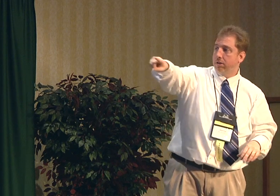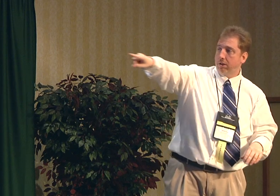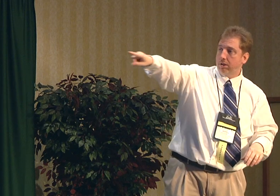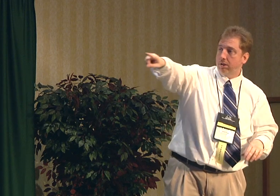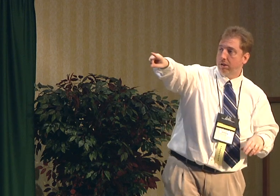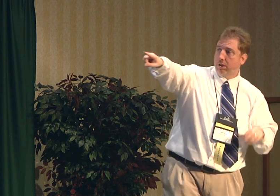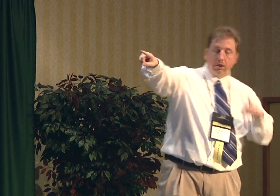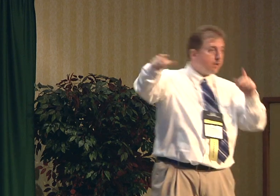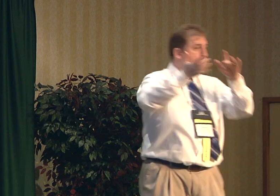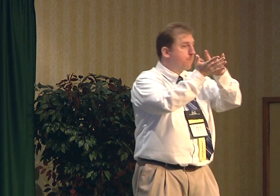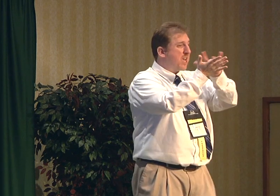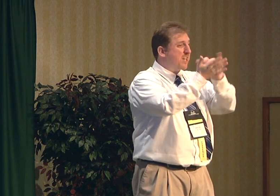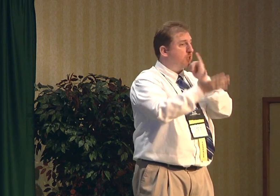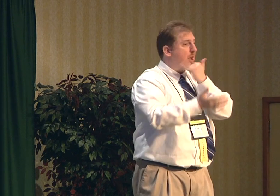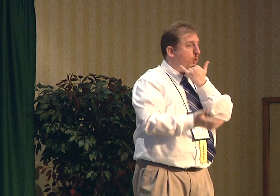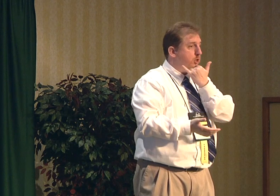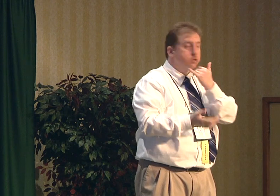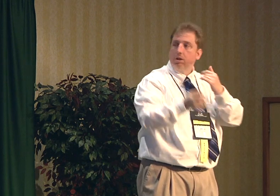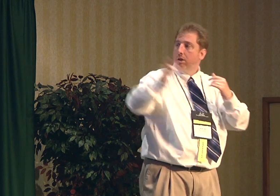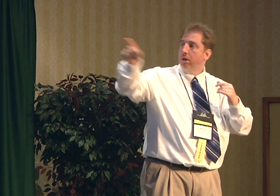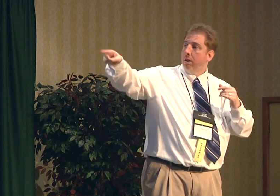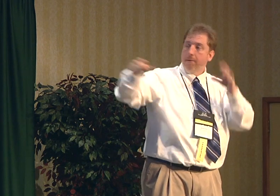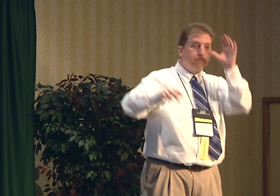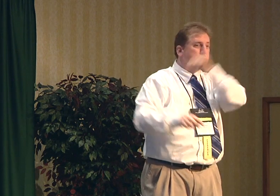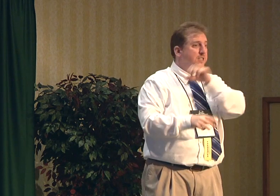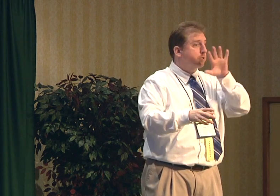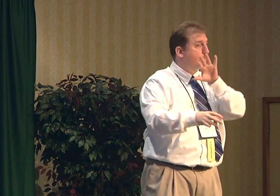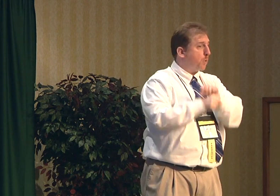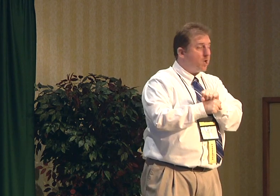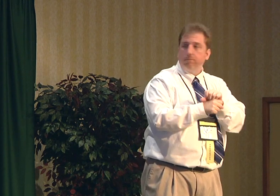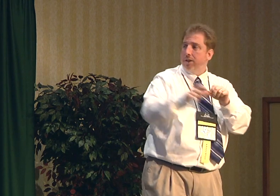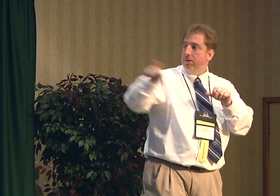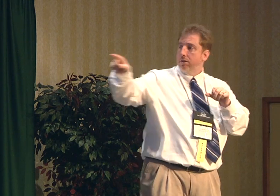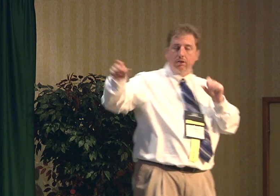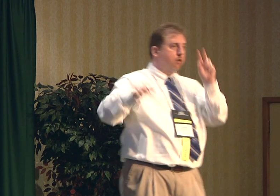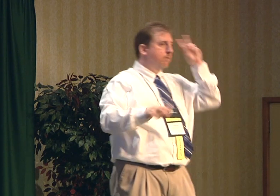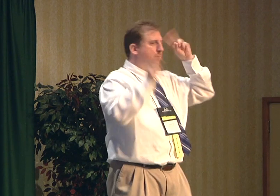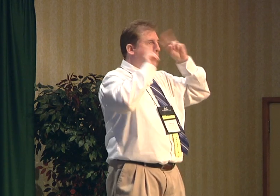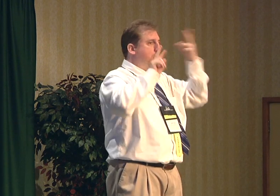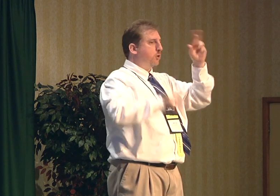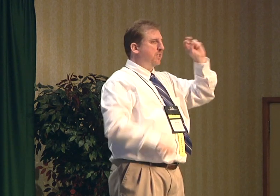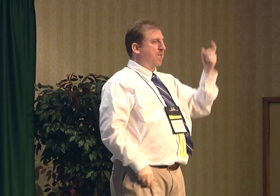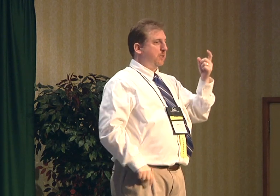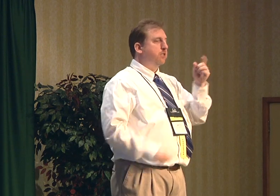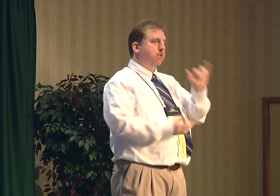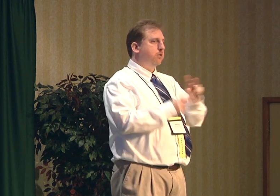them. In the next two sentences here, this speaks about medication errors and misappointments